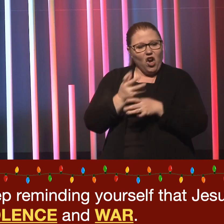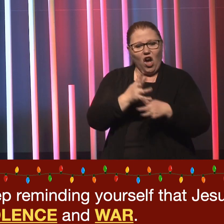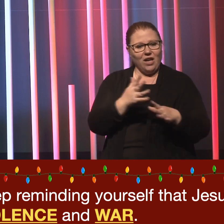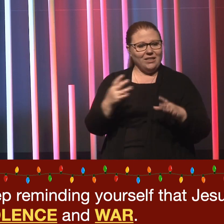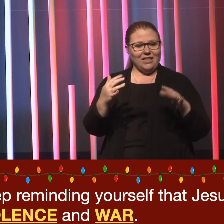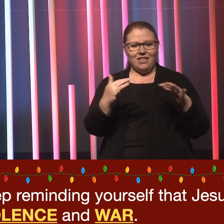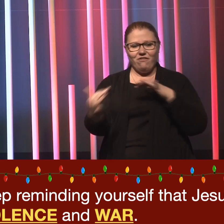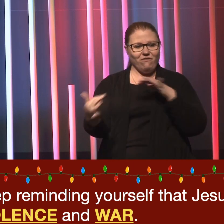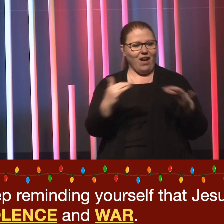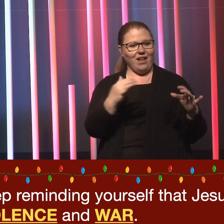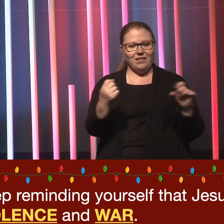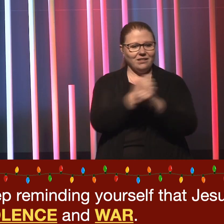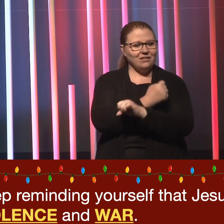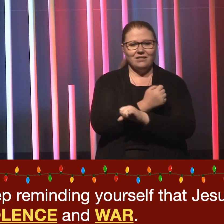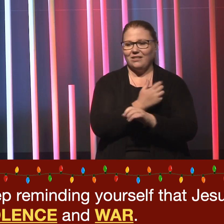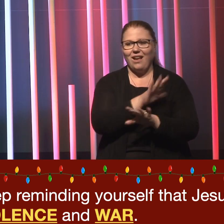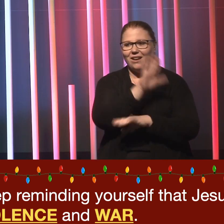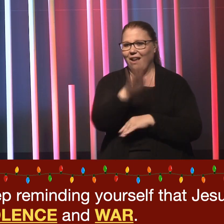war. It never does.